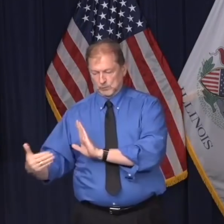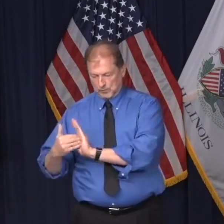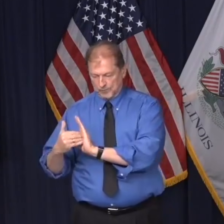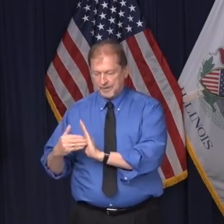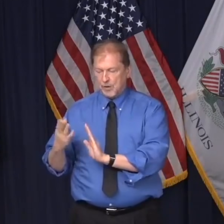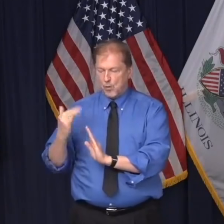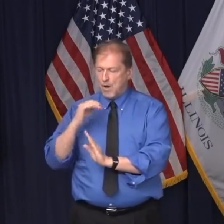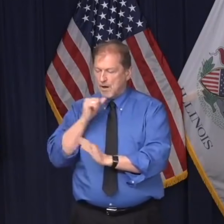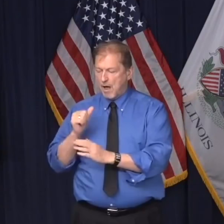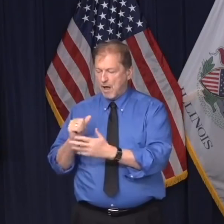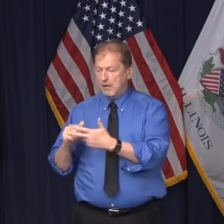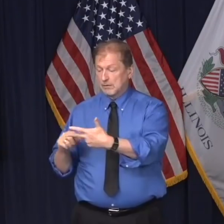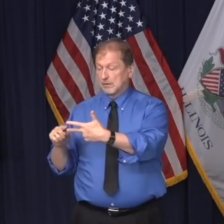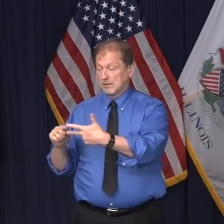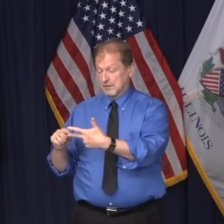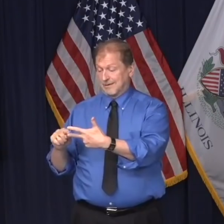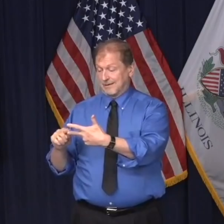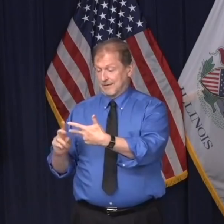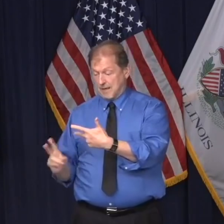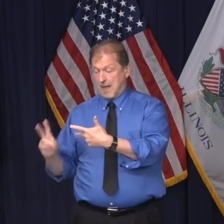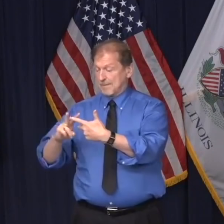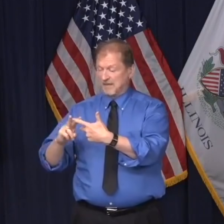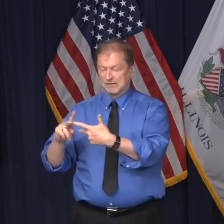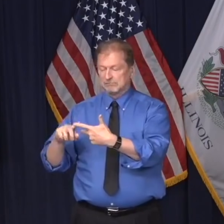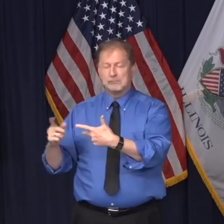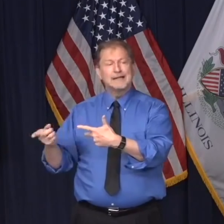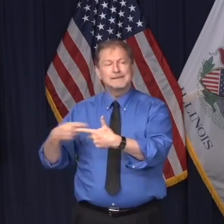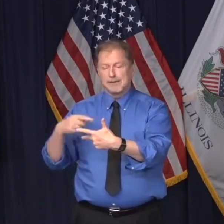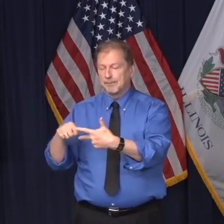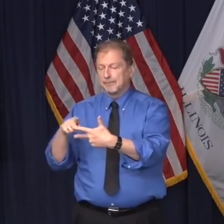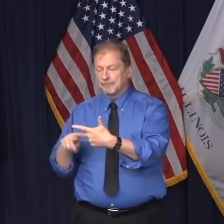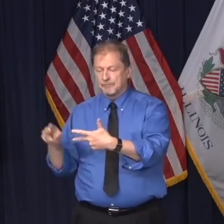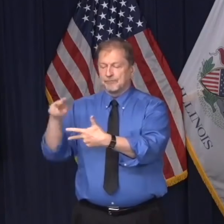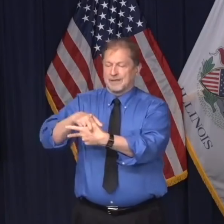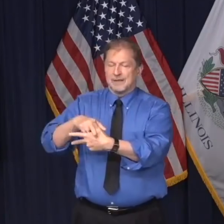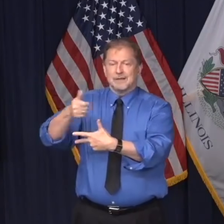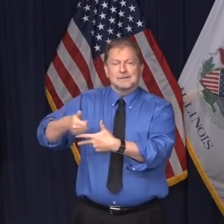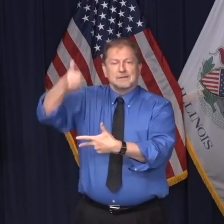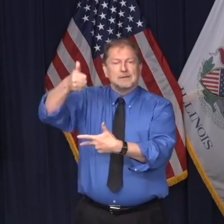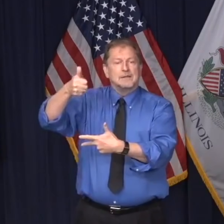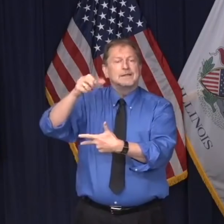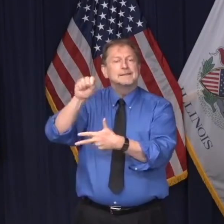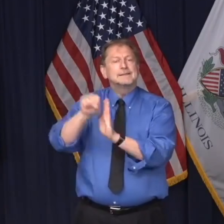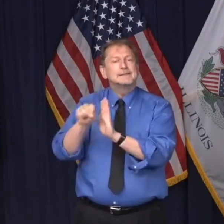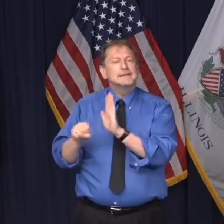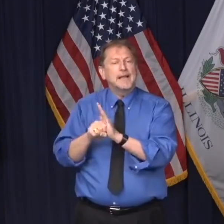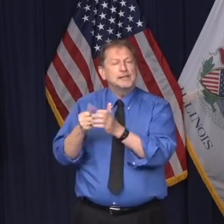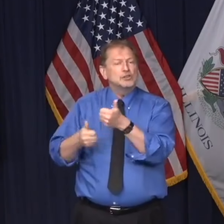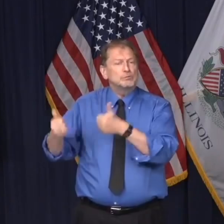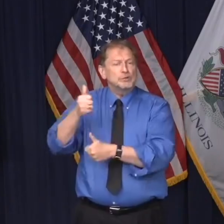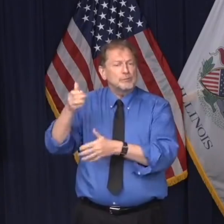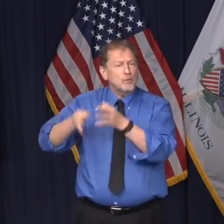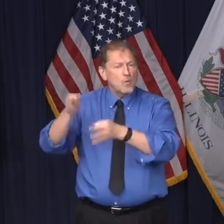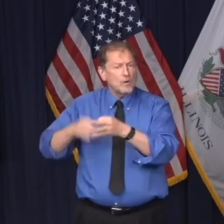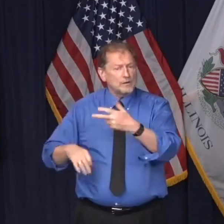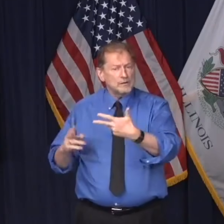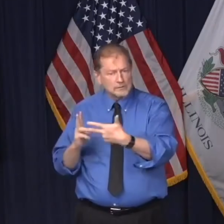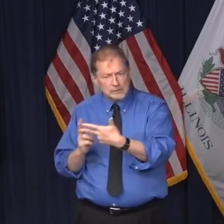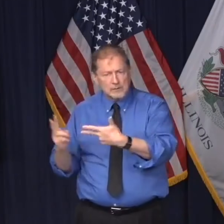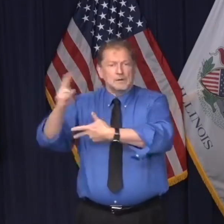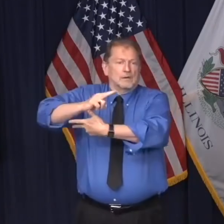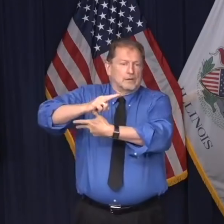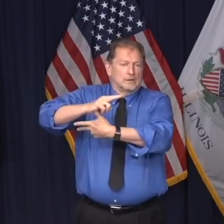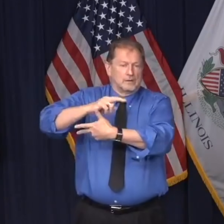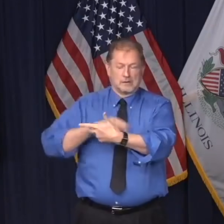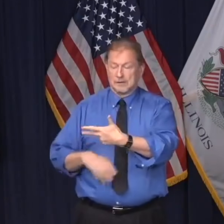to the state Supreme Court, considering that appears many more lawsuits are coming? That has been done, that filing, or at least the